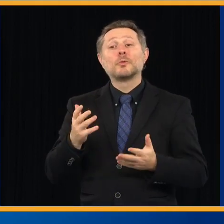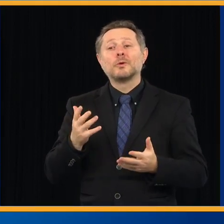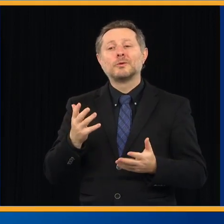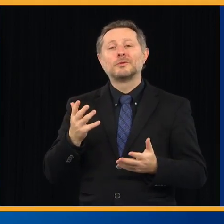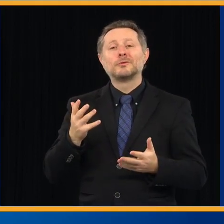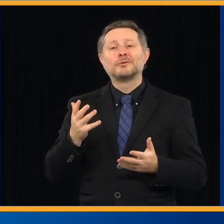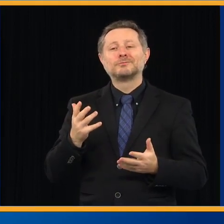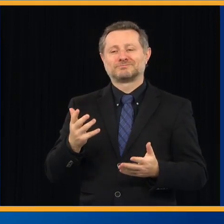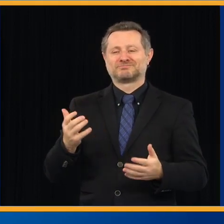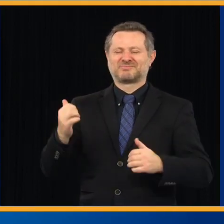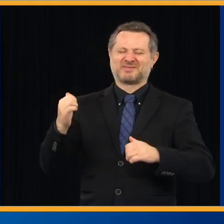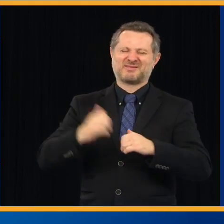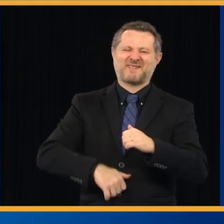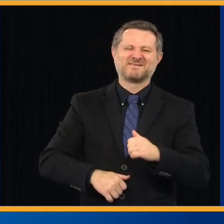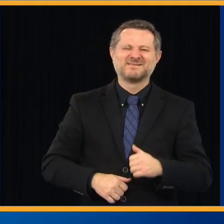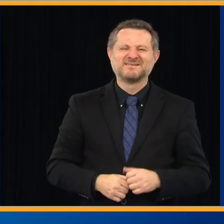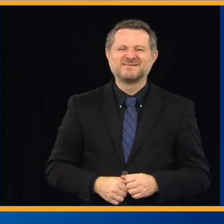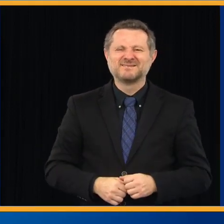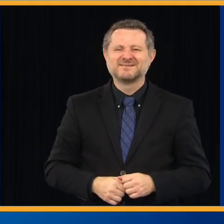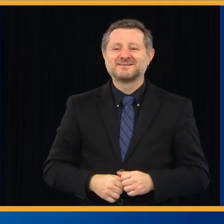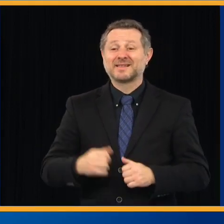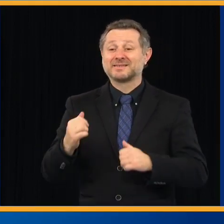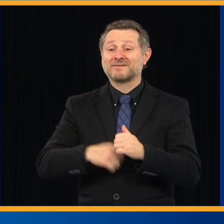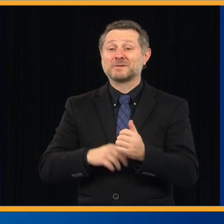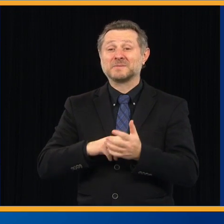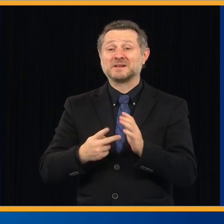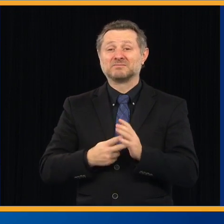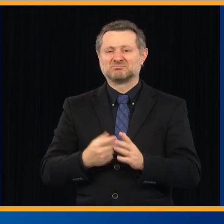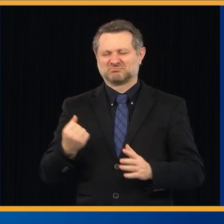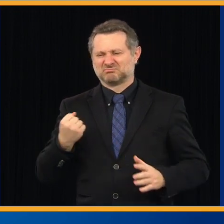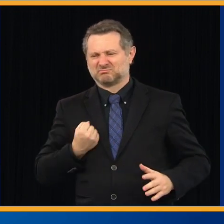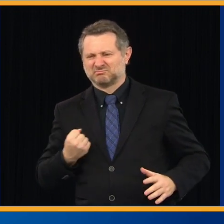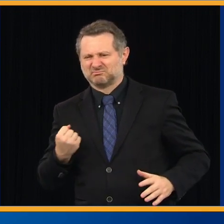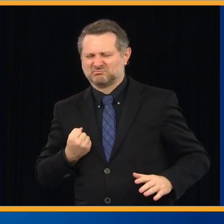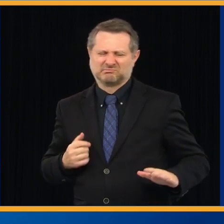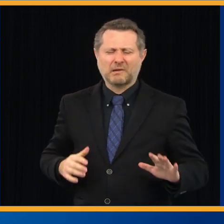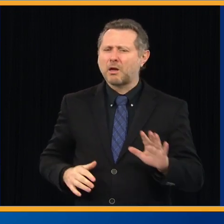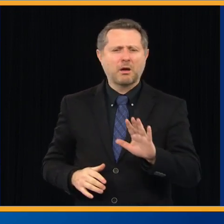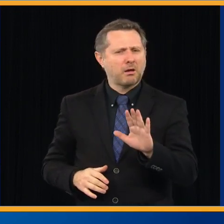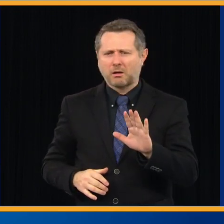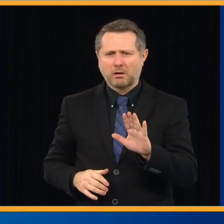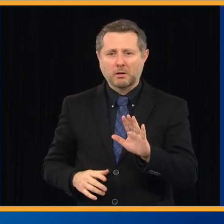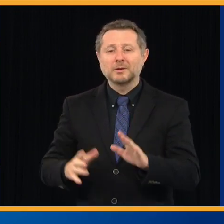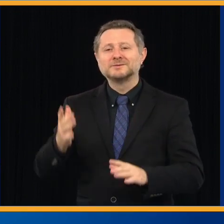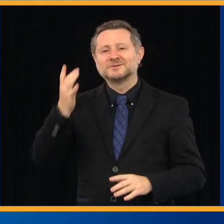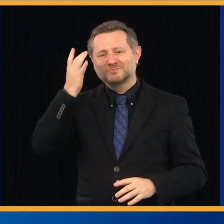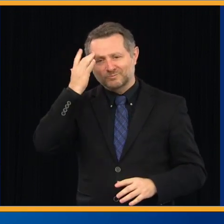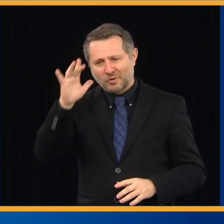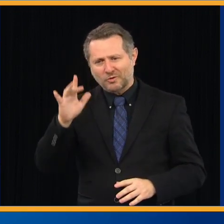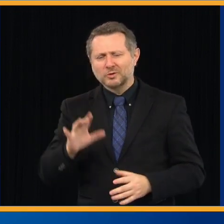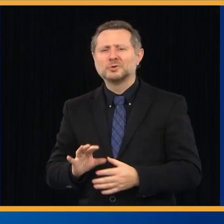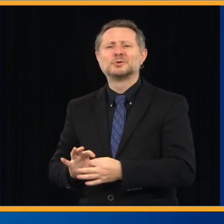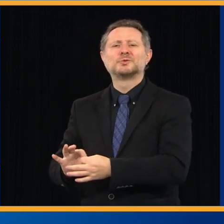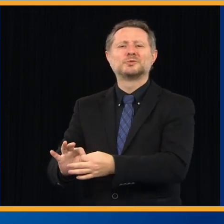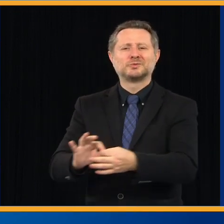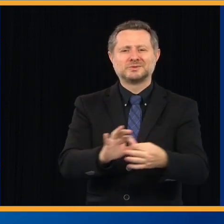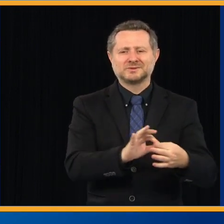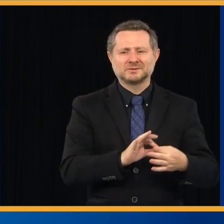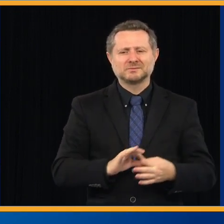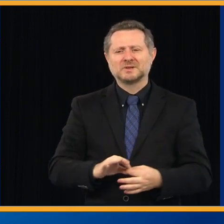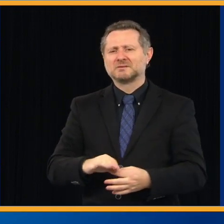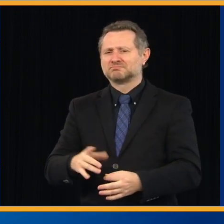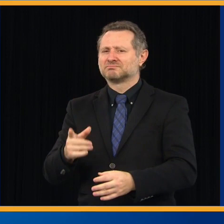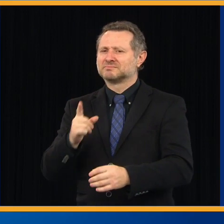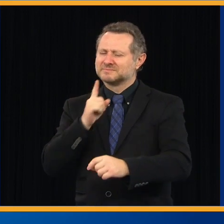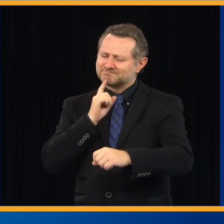tough, but tough doesn't mean just tough. It means smart, it means united, it means disciplined, and it means loving.